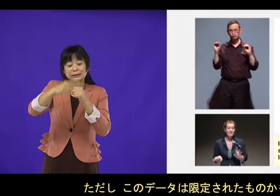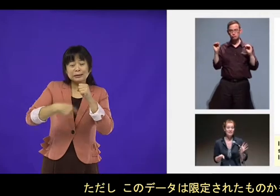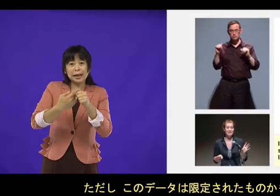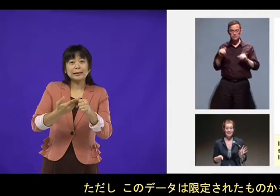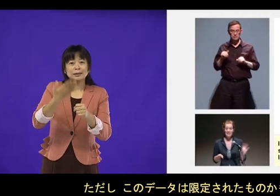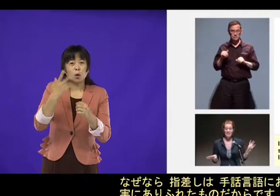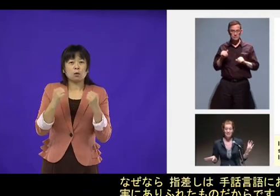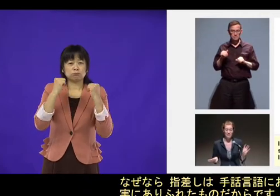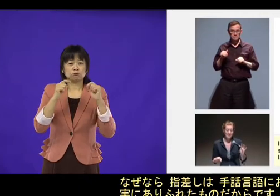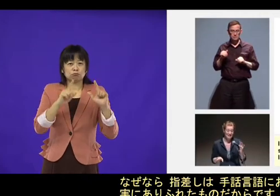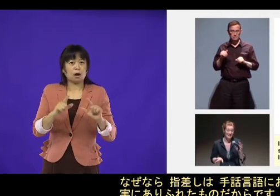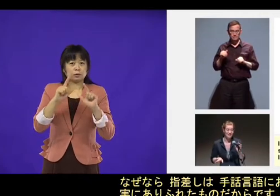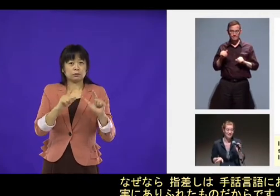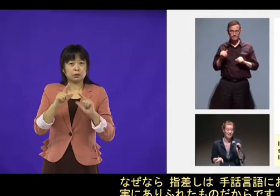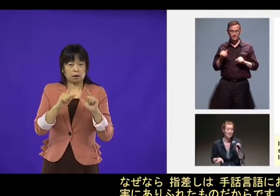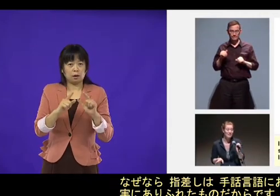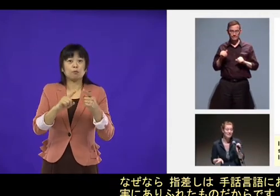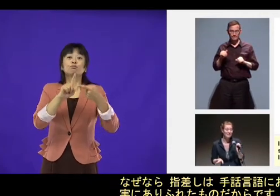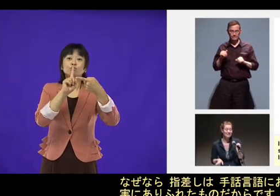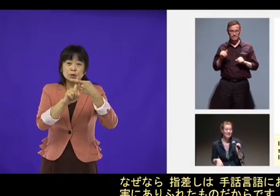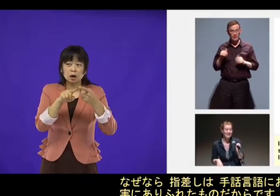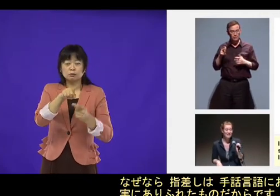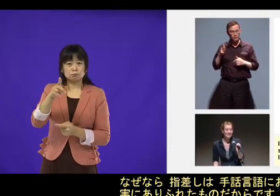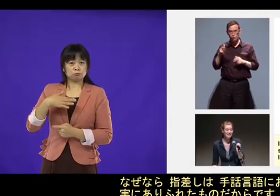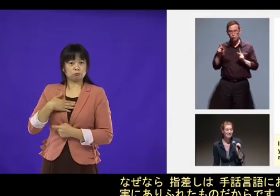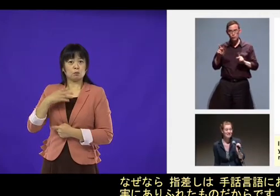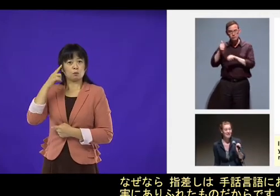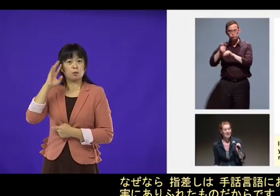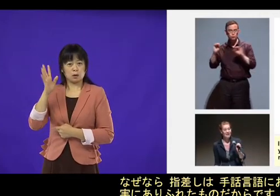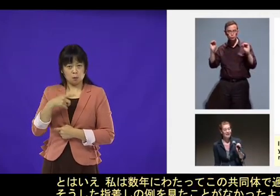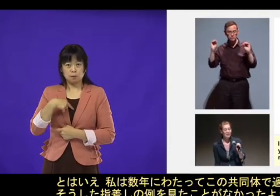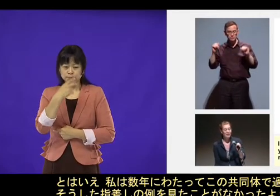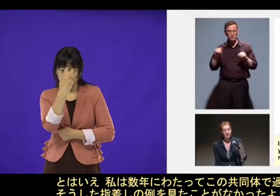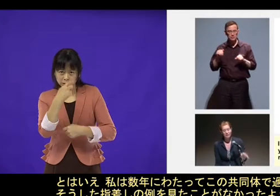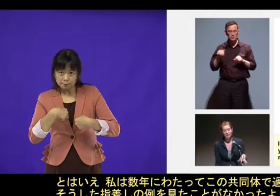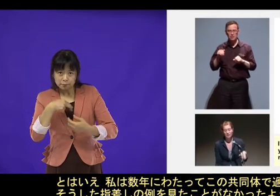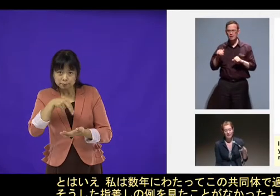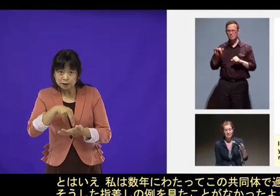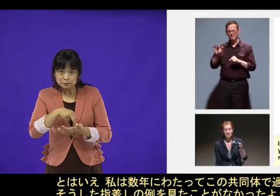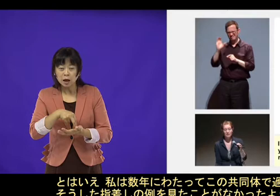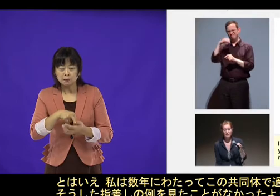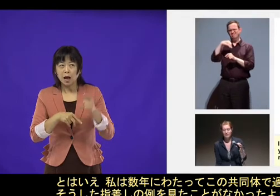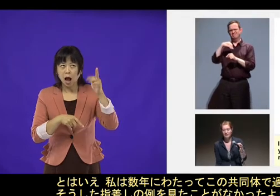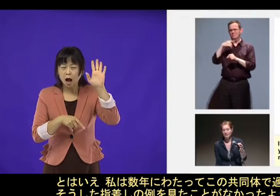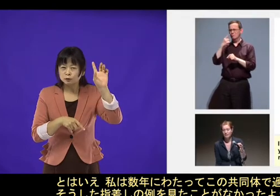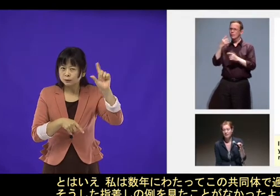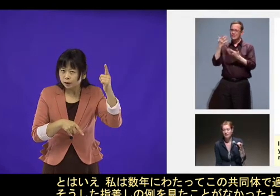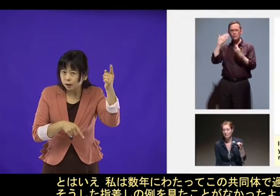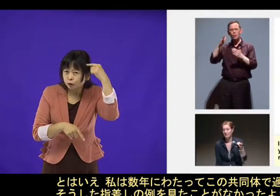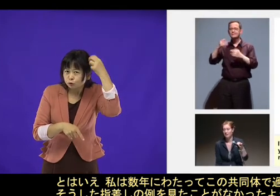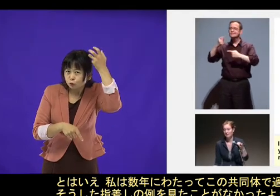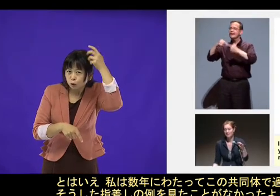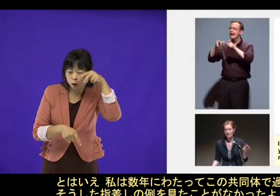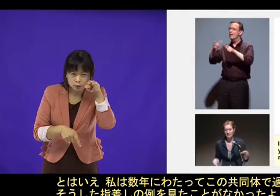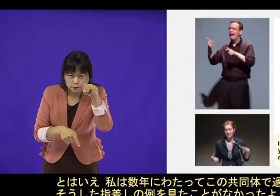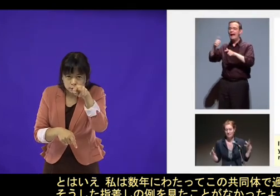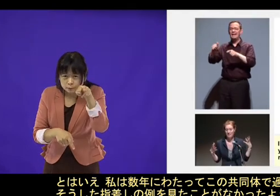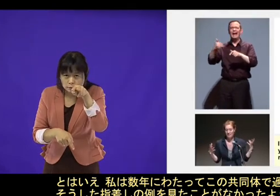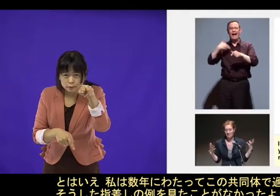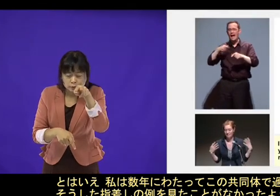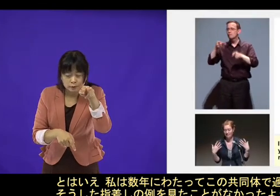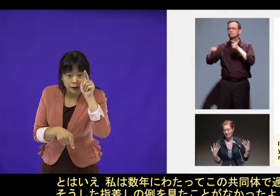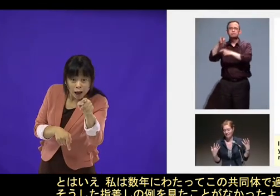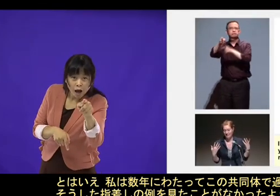be a limited set because pointing is really common in sign languages. But I've also spent over a year in the community, and it's like